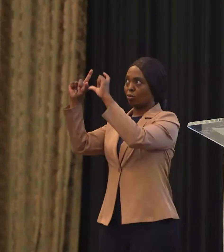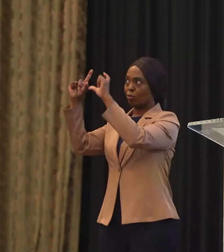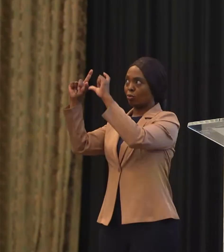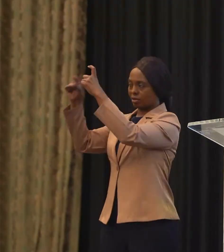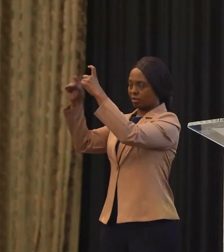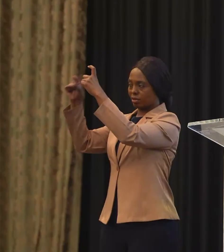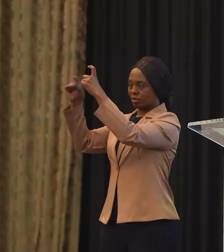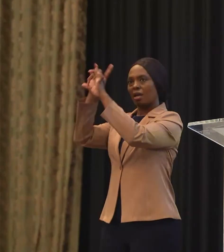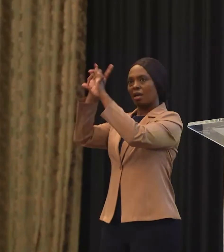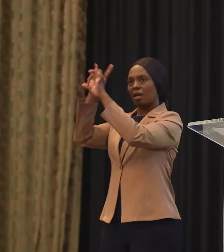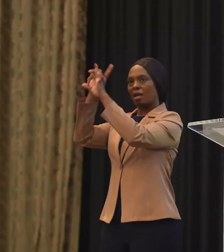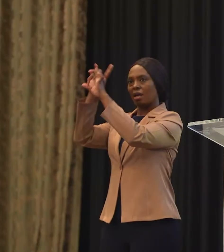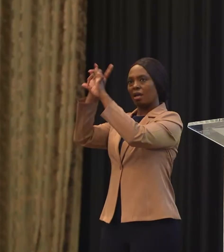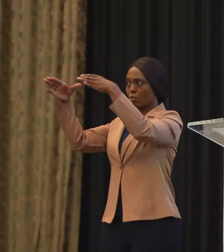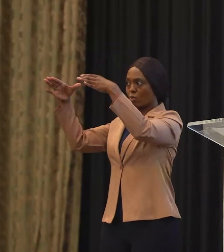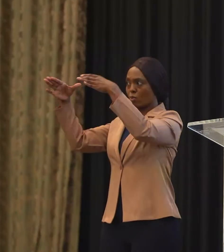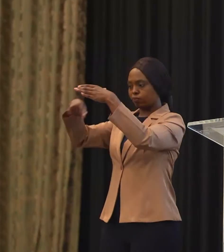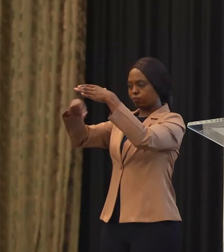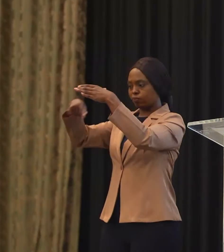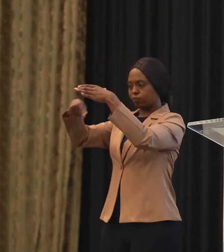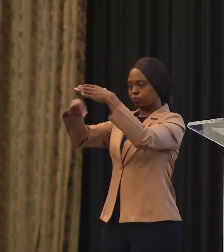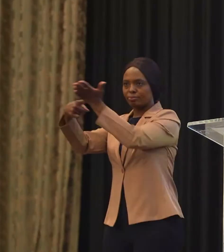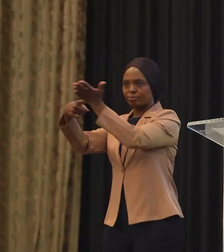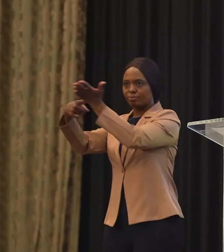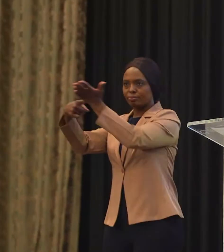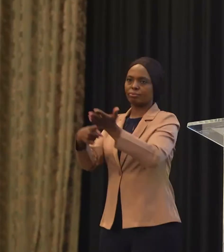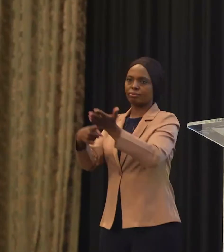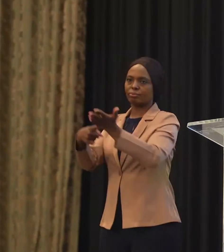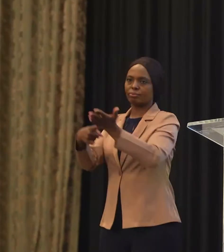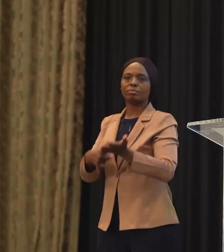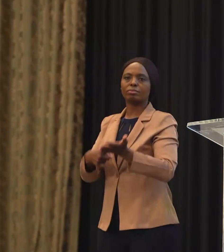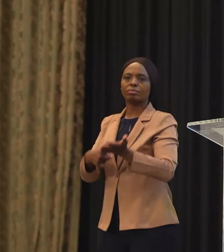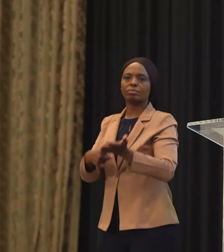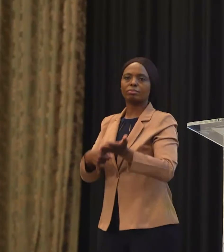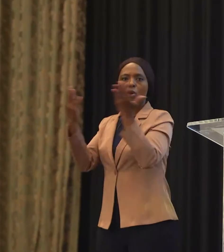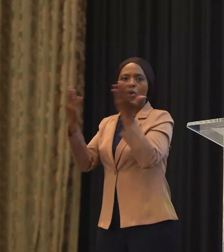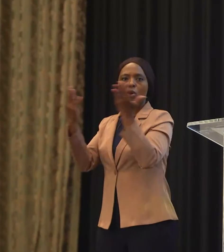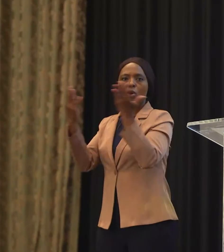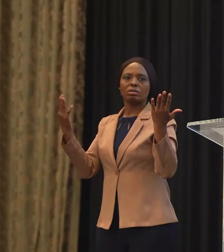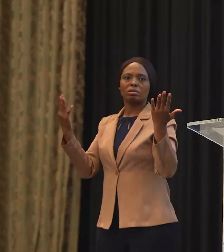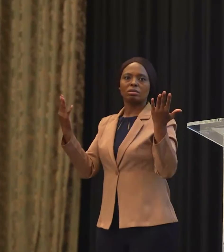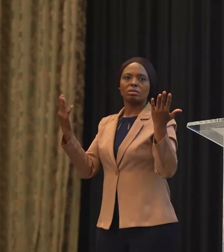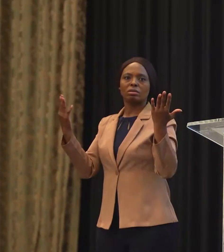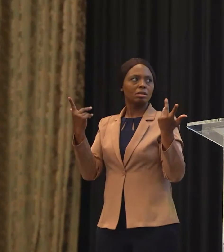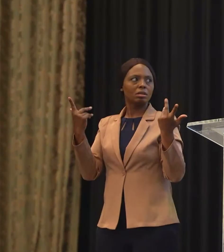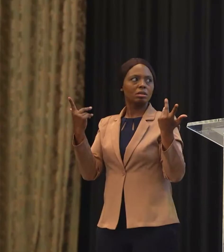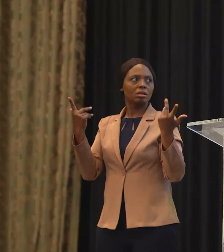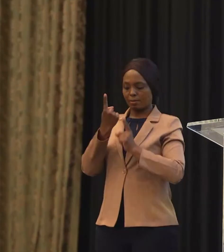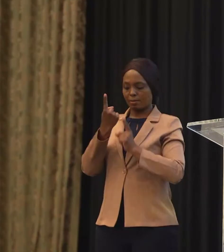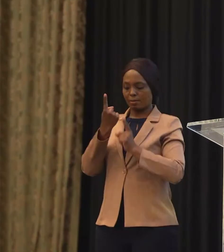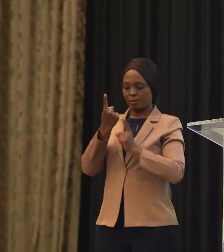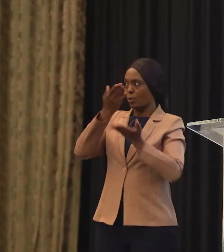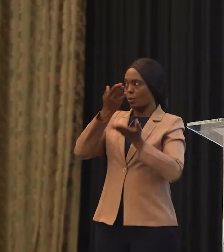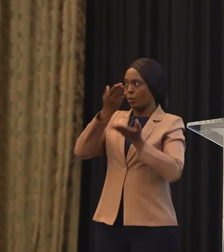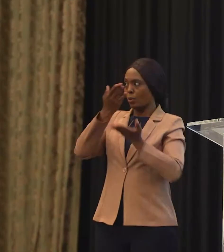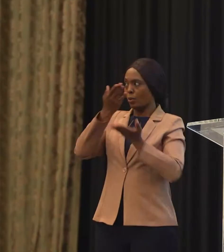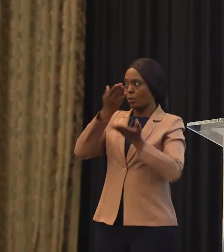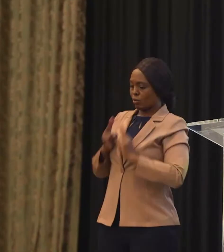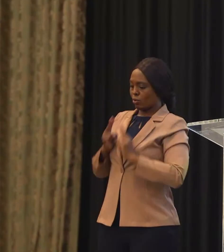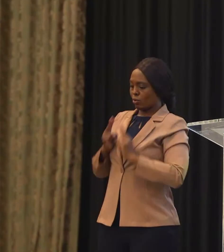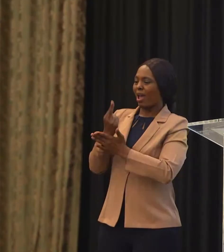clear in that group that the Human Rights, a lot of us, even myself, didn't know how the Human Rights Commission